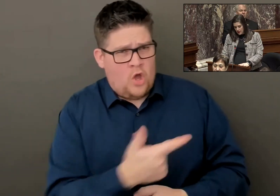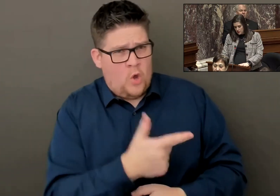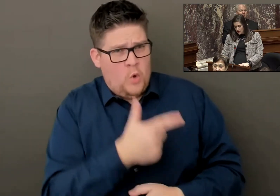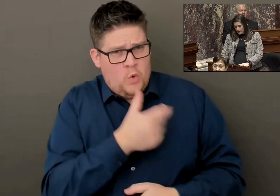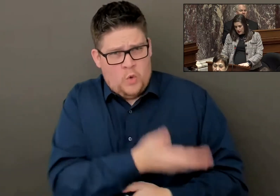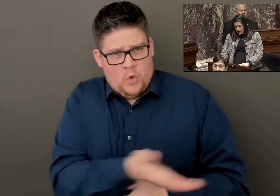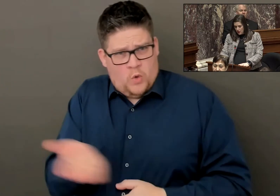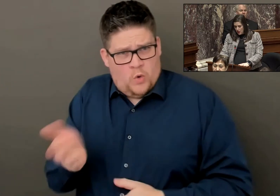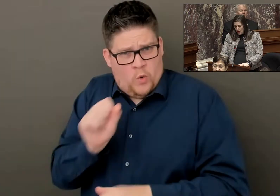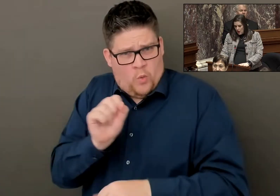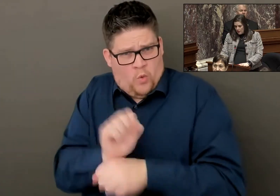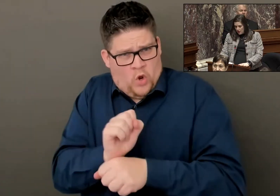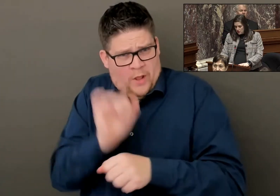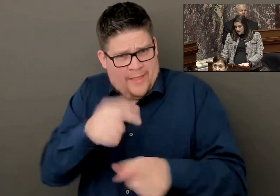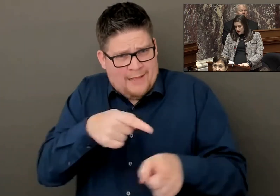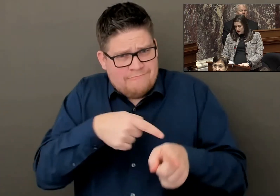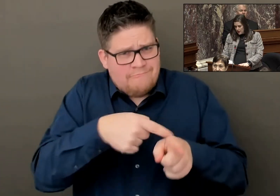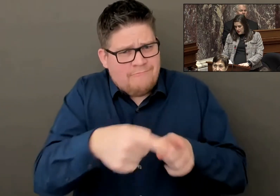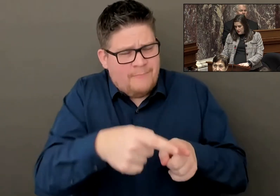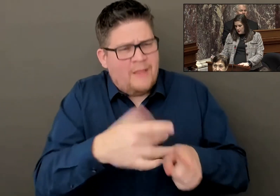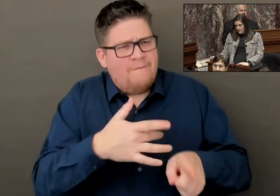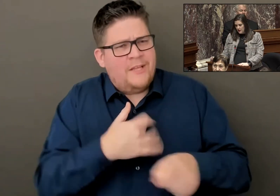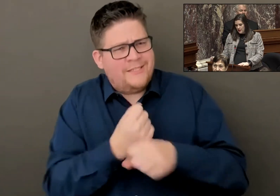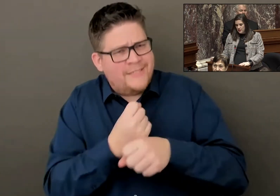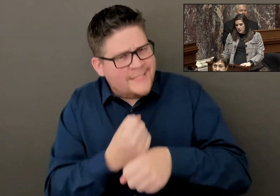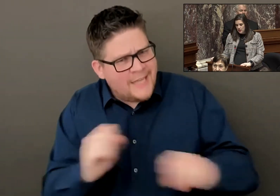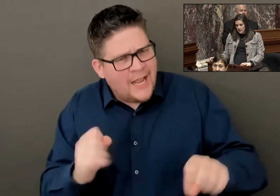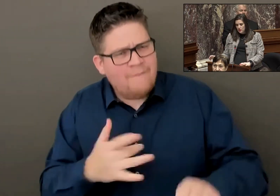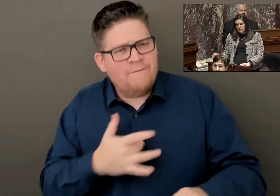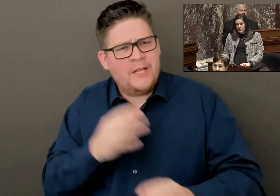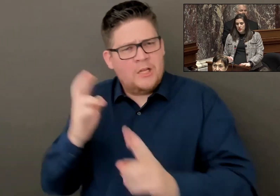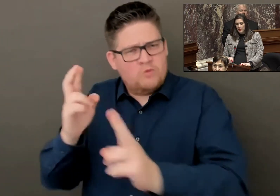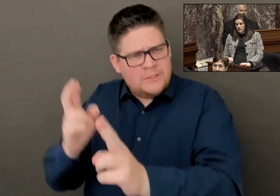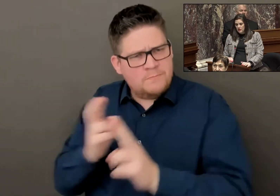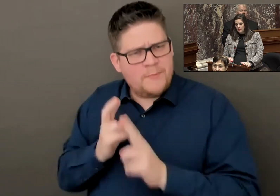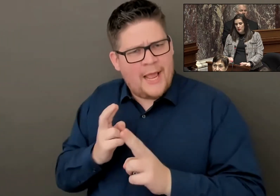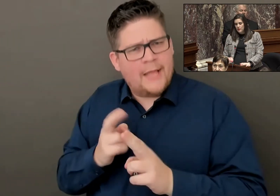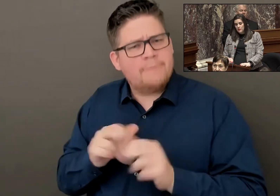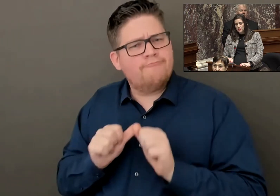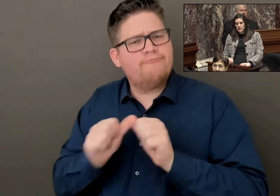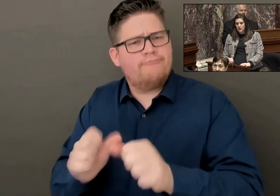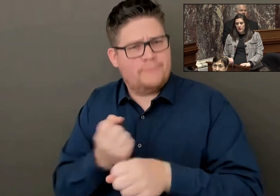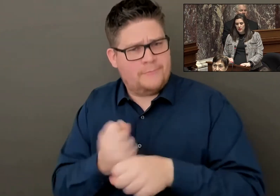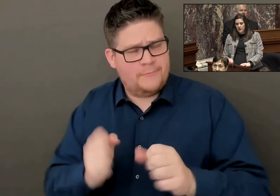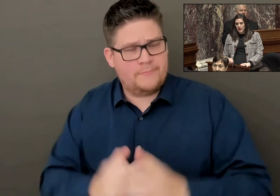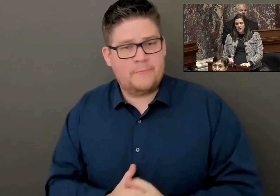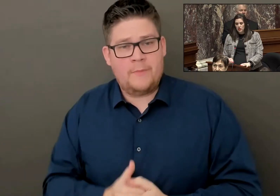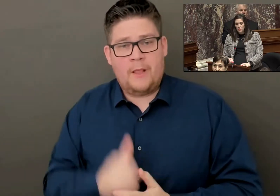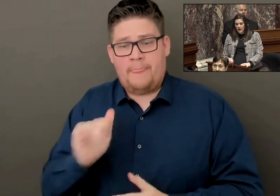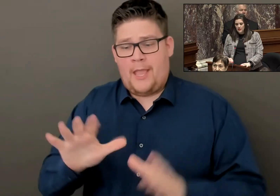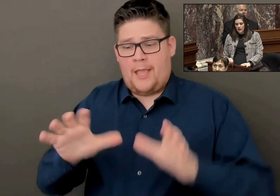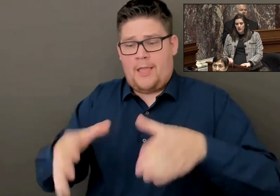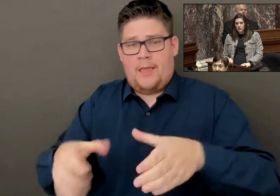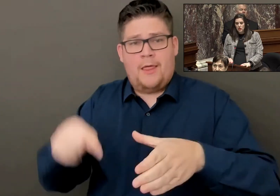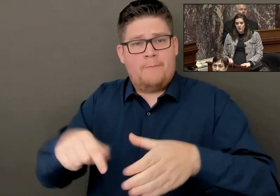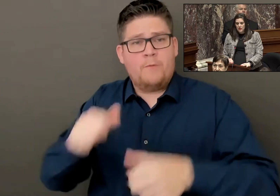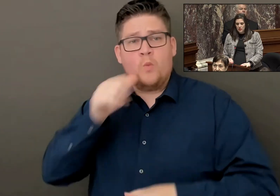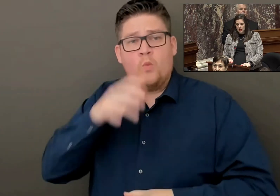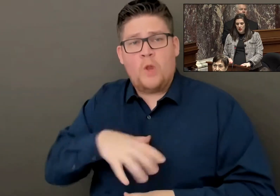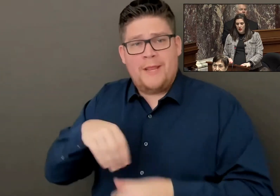removing barriers for women, but also for people of Indigenous, racialized people, people with disability, and